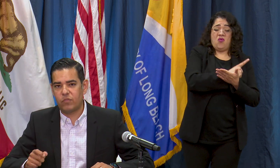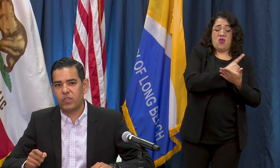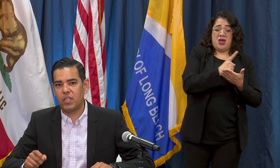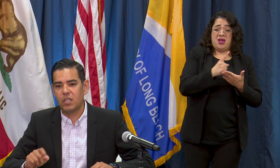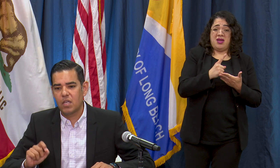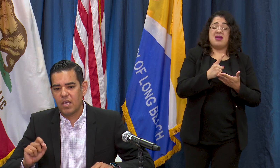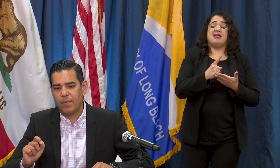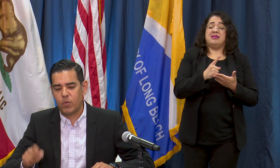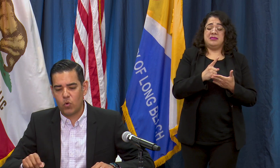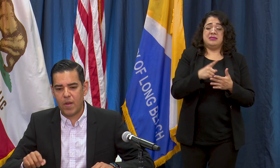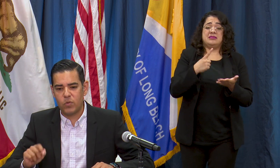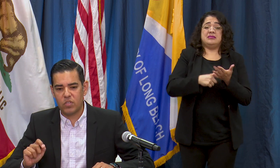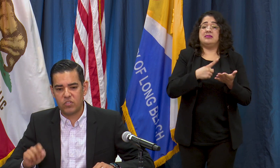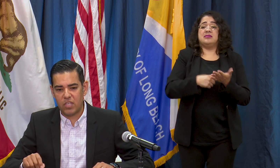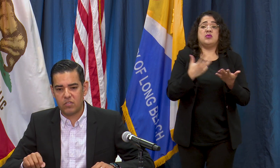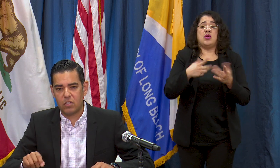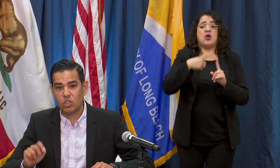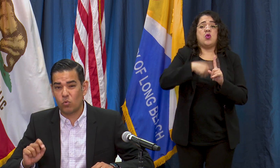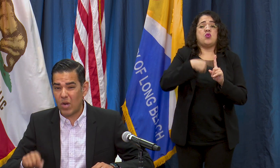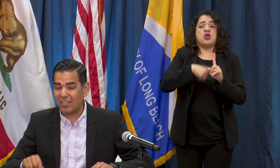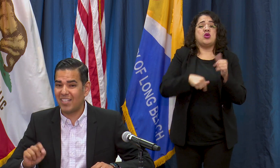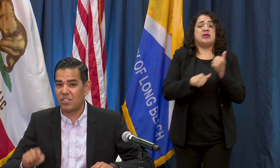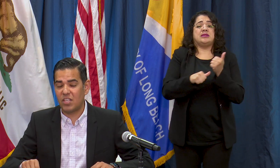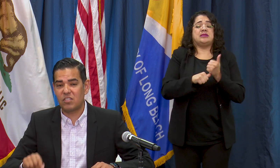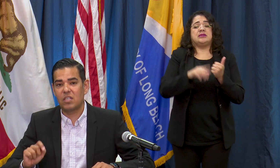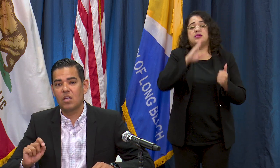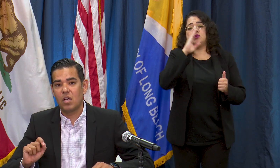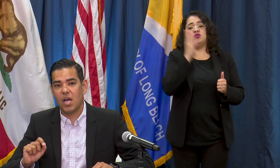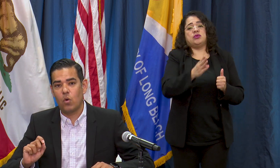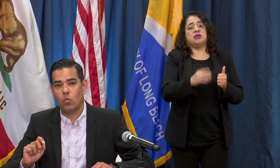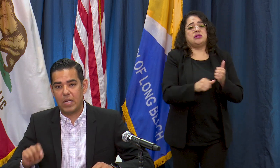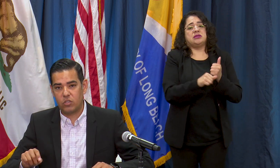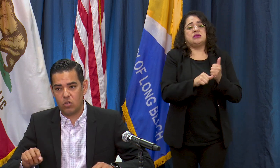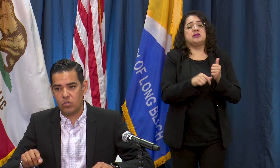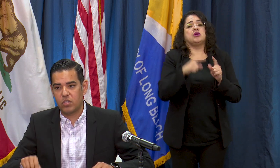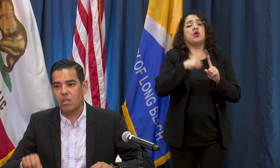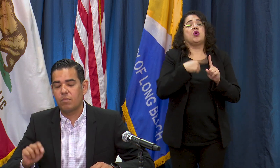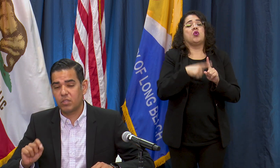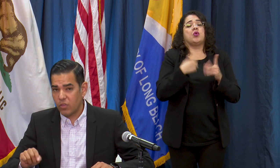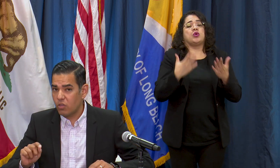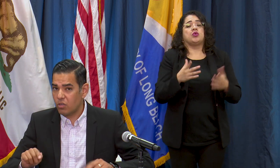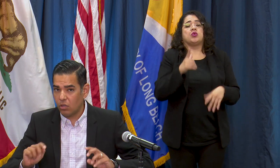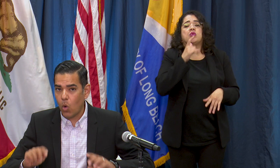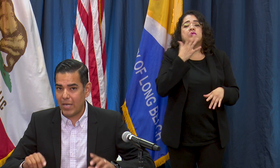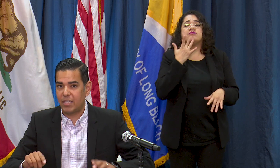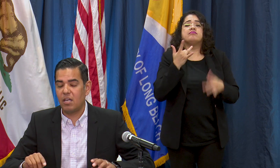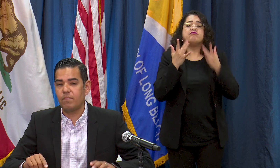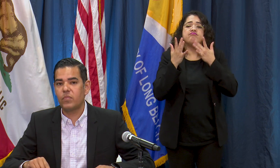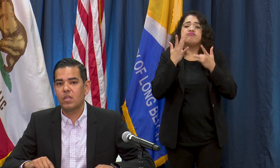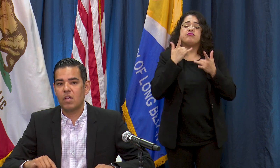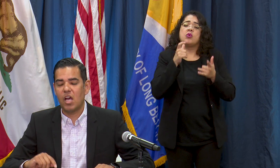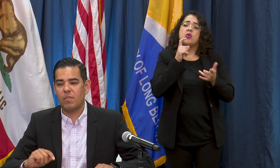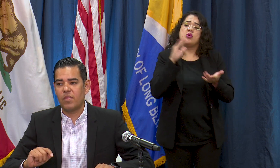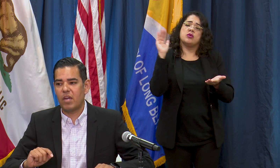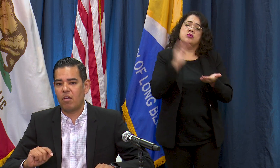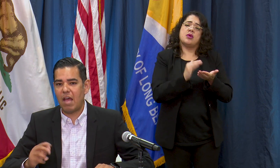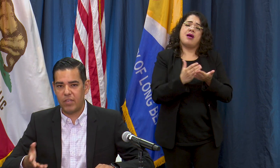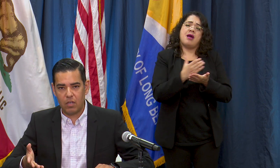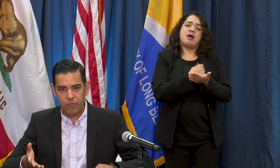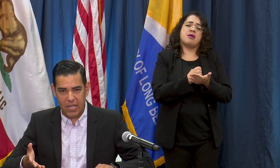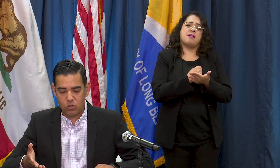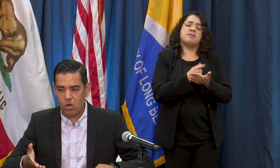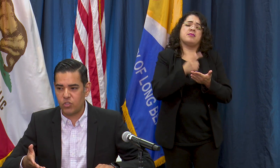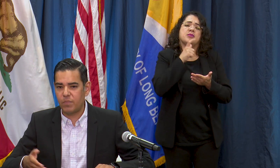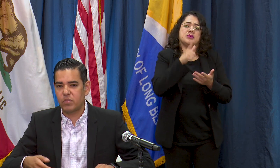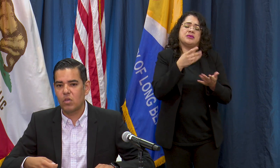be announcing a program to directly assist renters, particularly those that are low income and that are